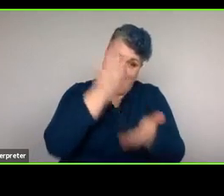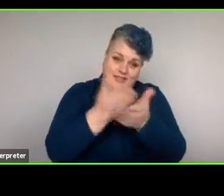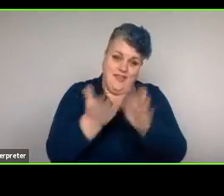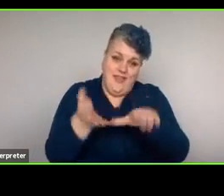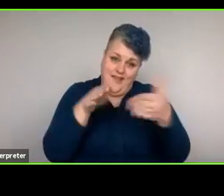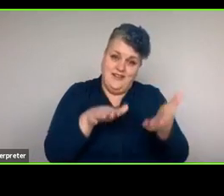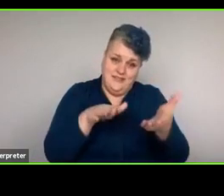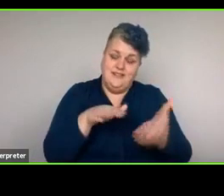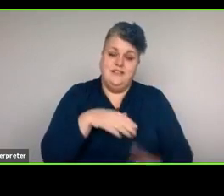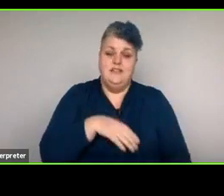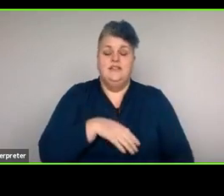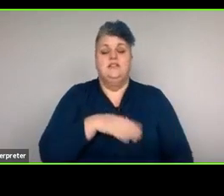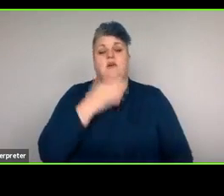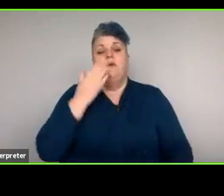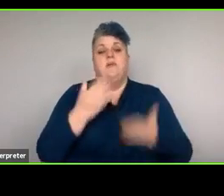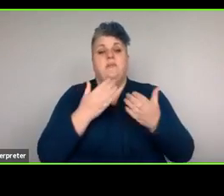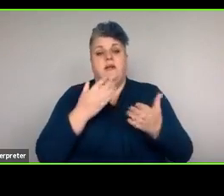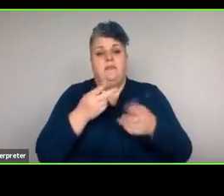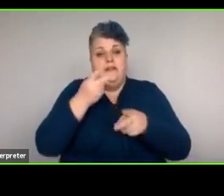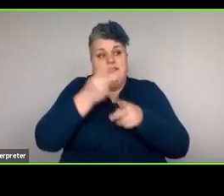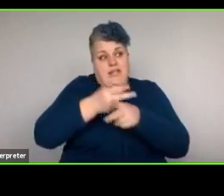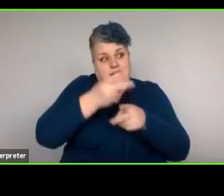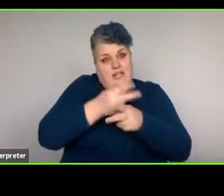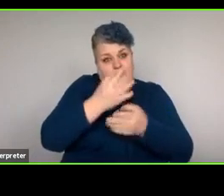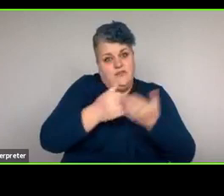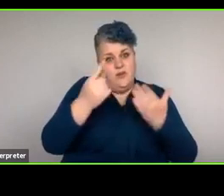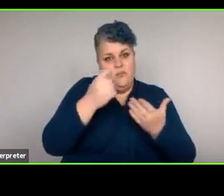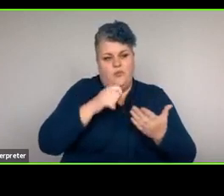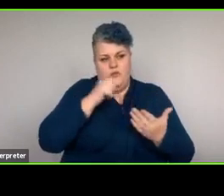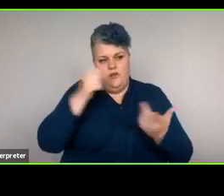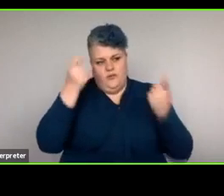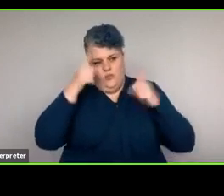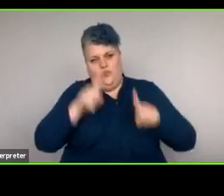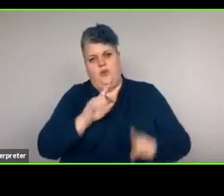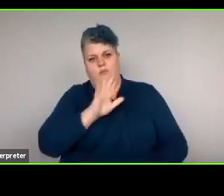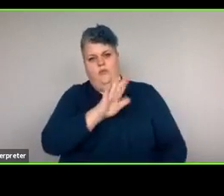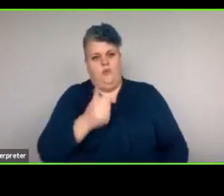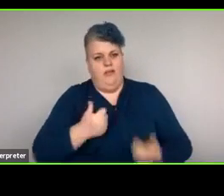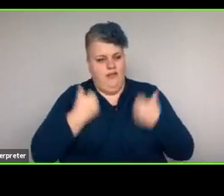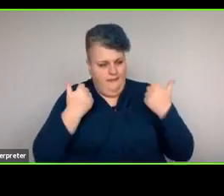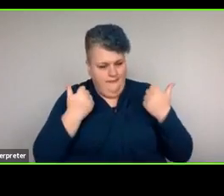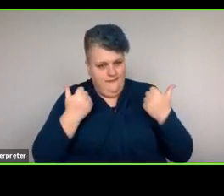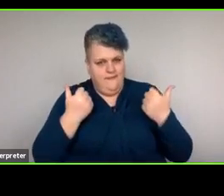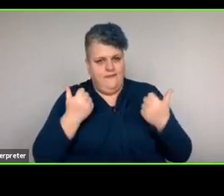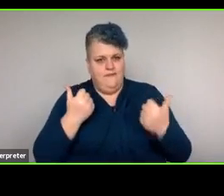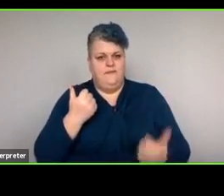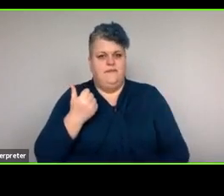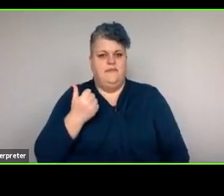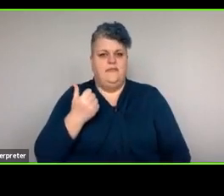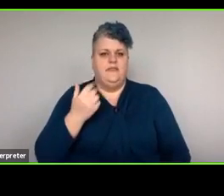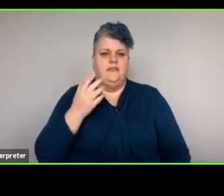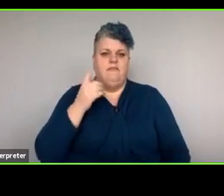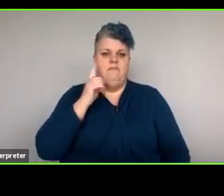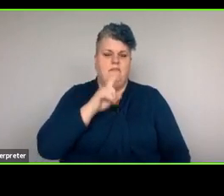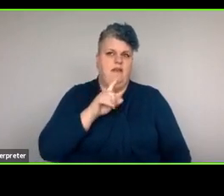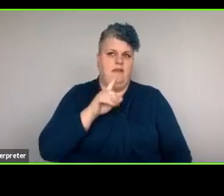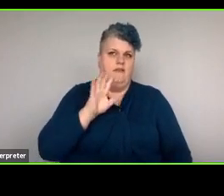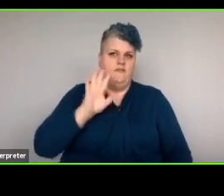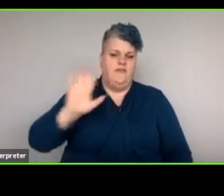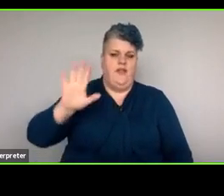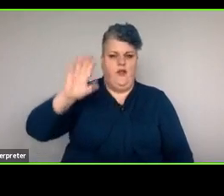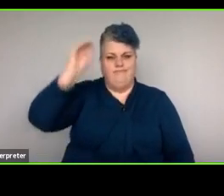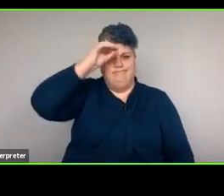might be being taken care of by somebody who doesn't agree with your lifestyle as if it pertains to them.